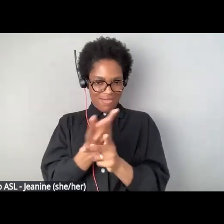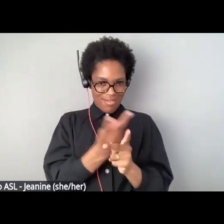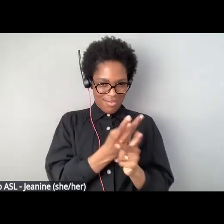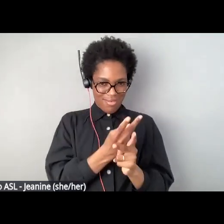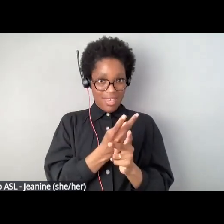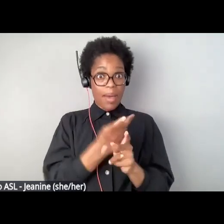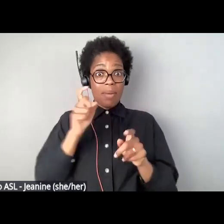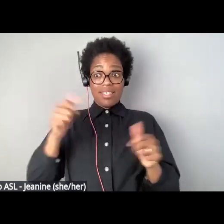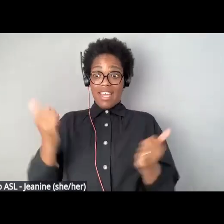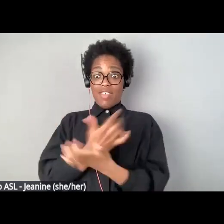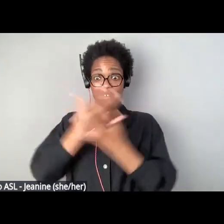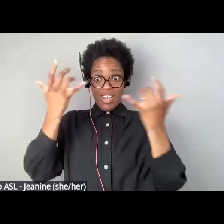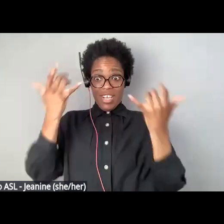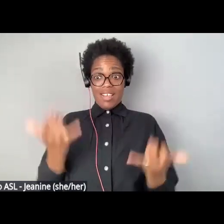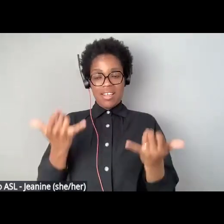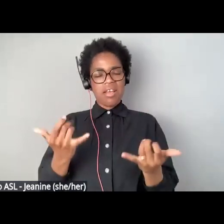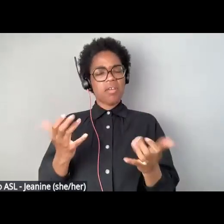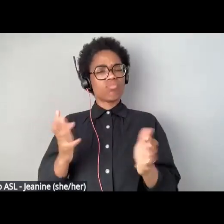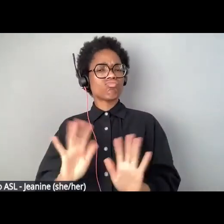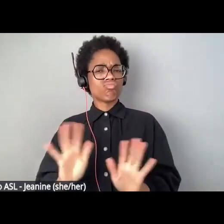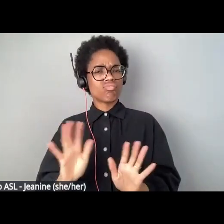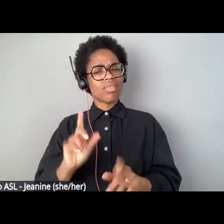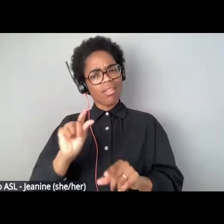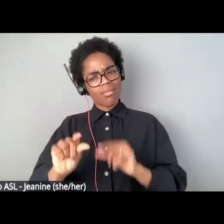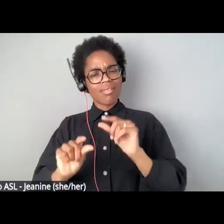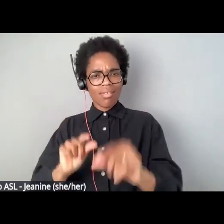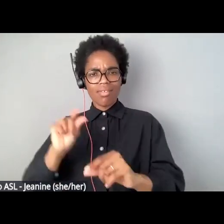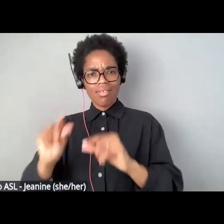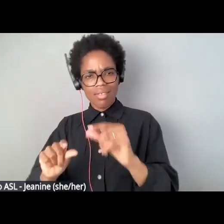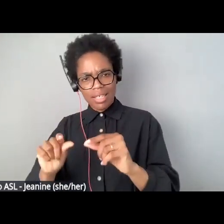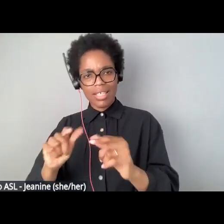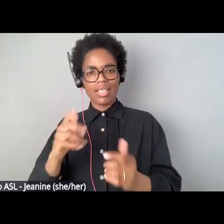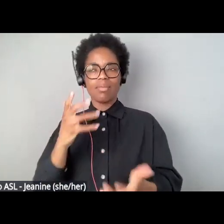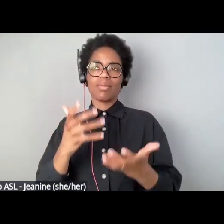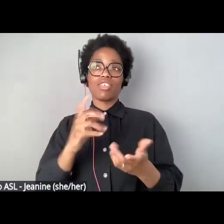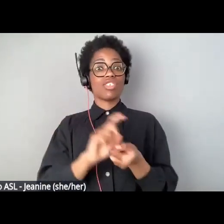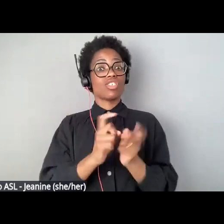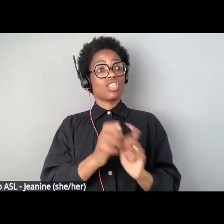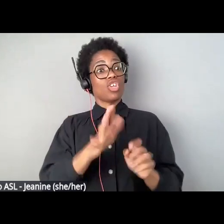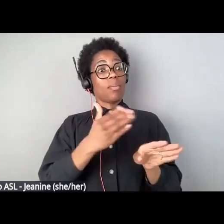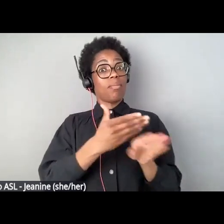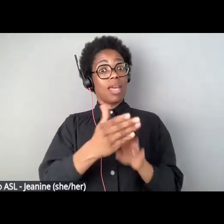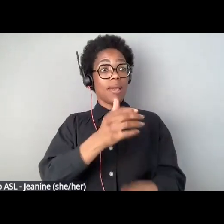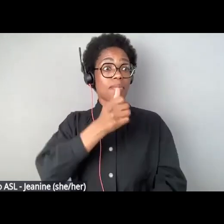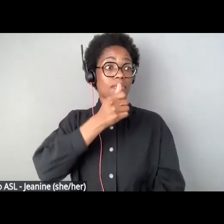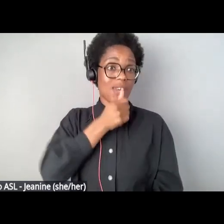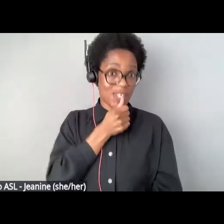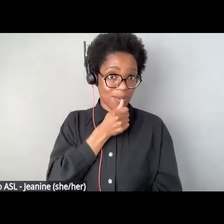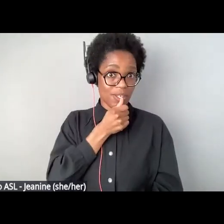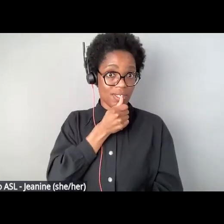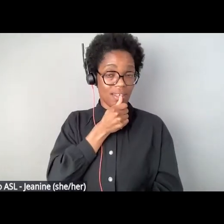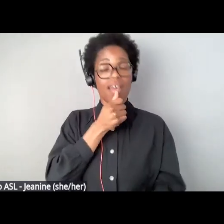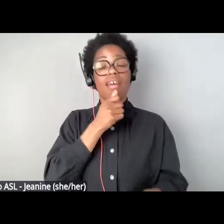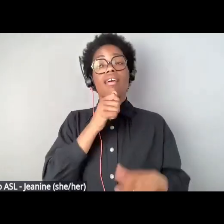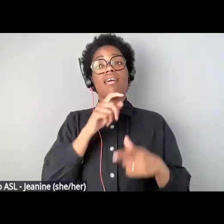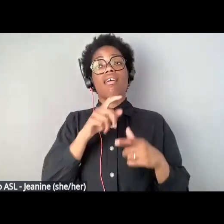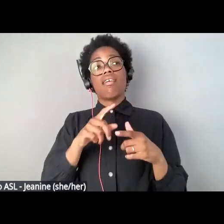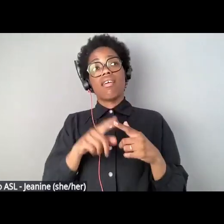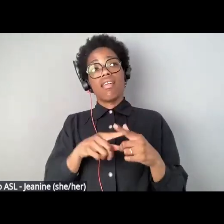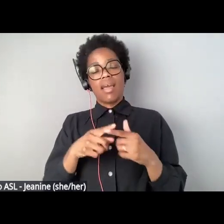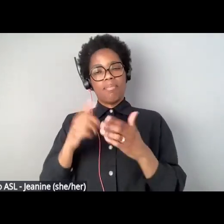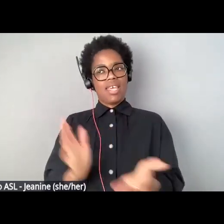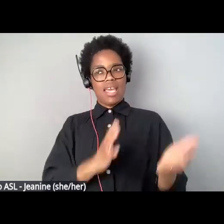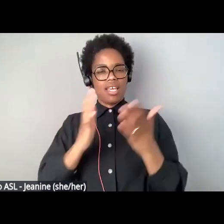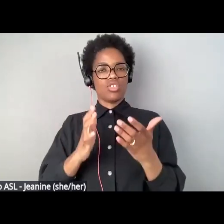password manager, change your main passwords, and then change your other passwords over time as you log into that website. But do